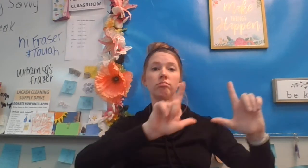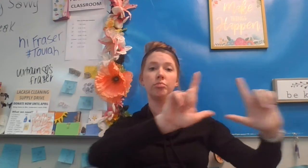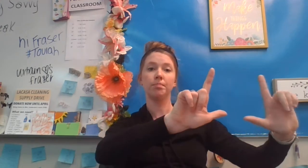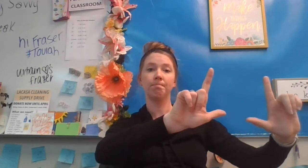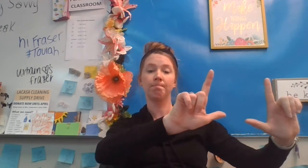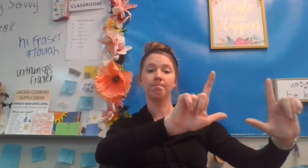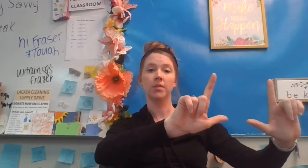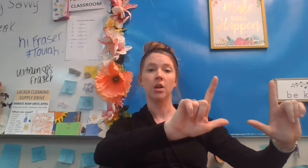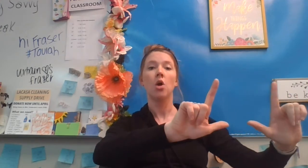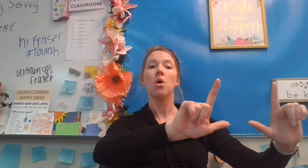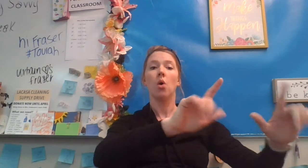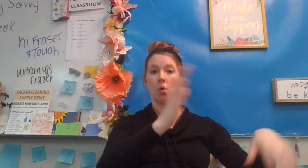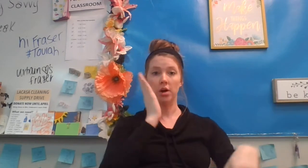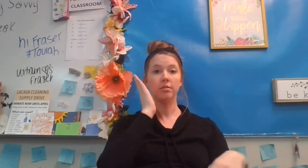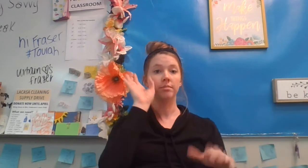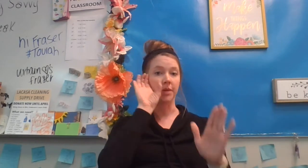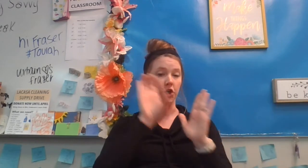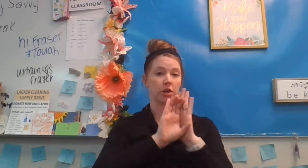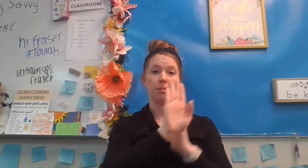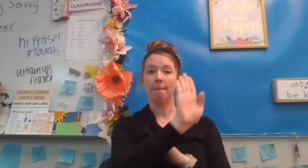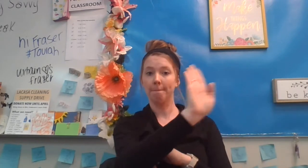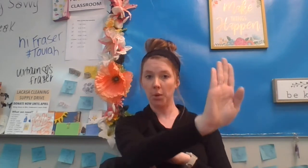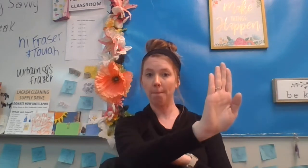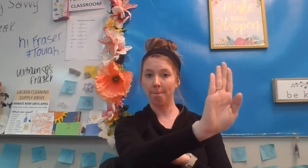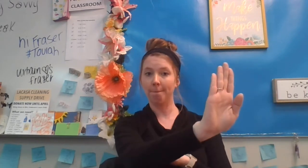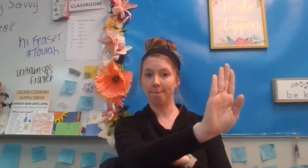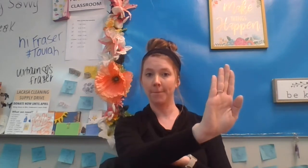boop, or picture, boop,